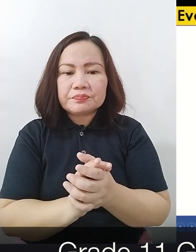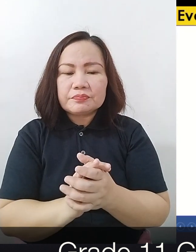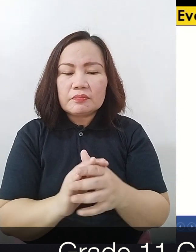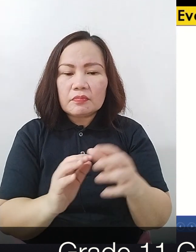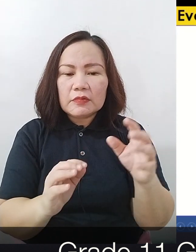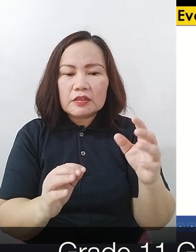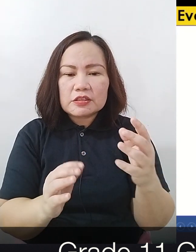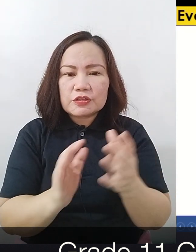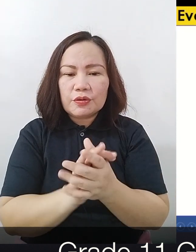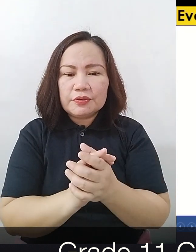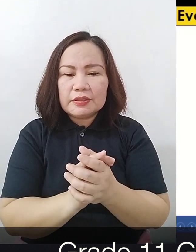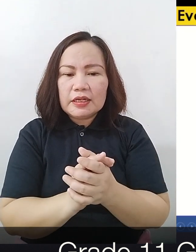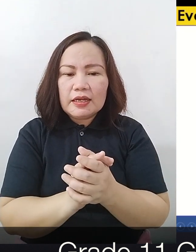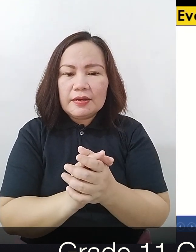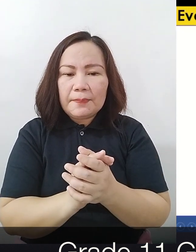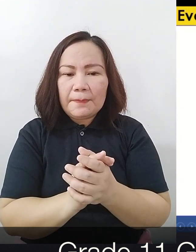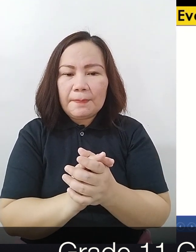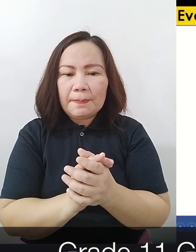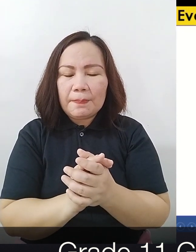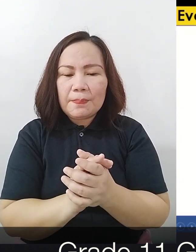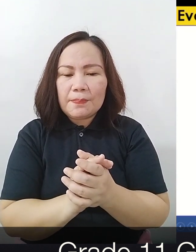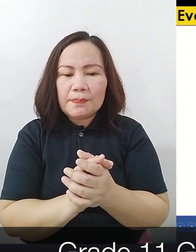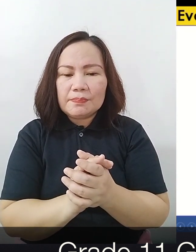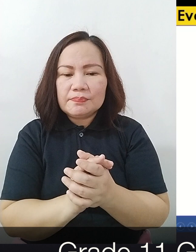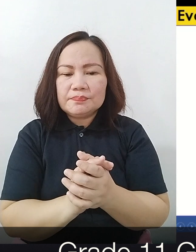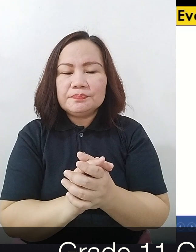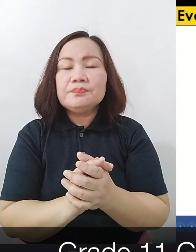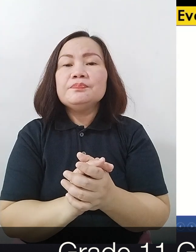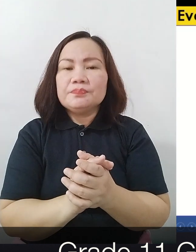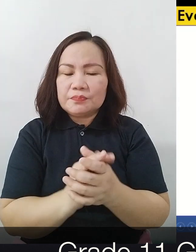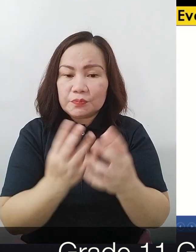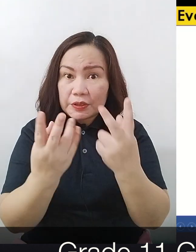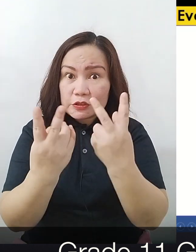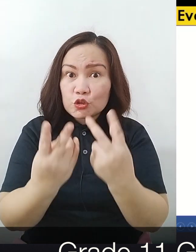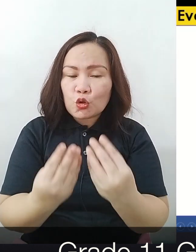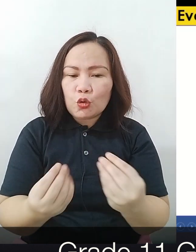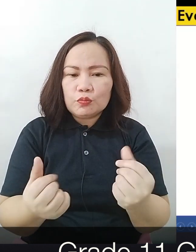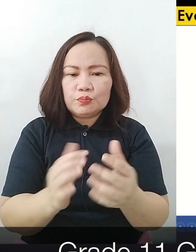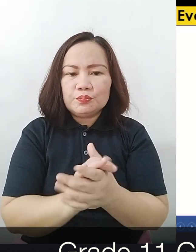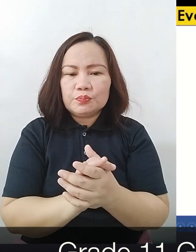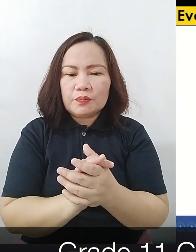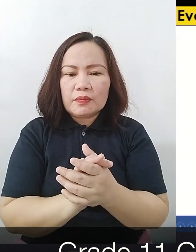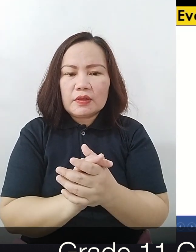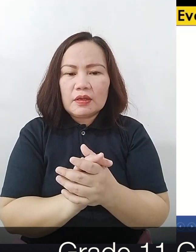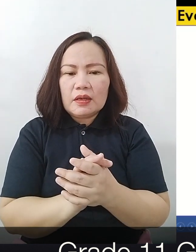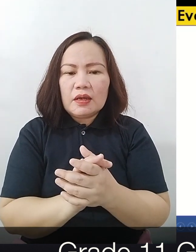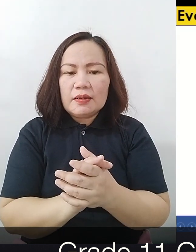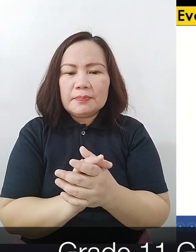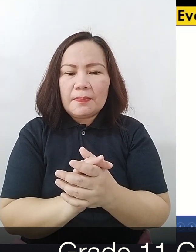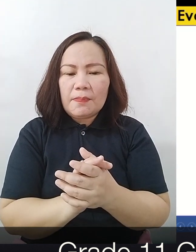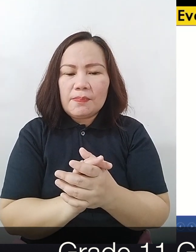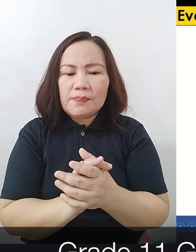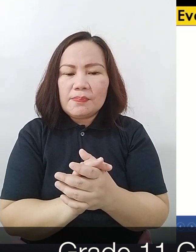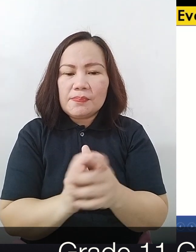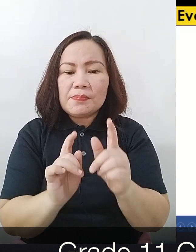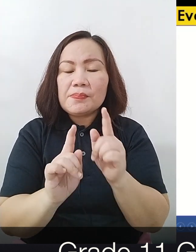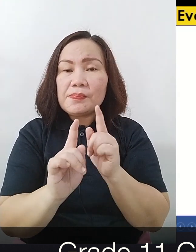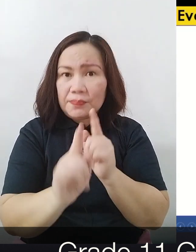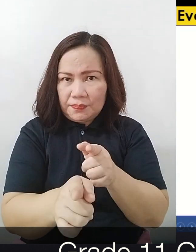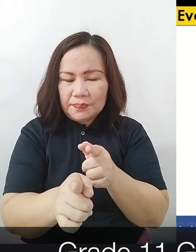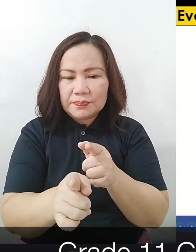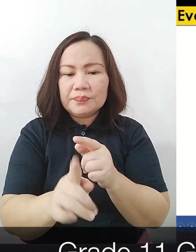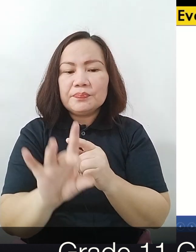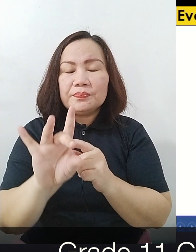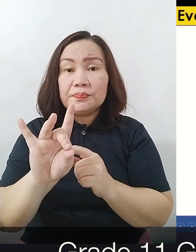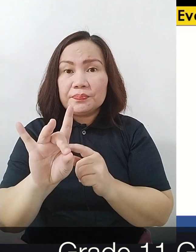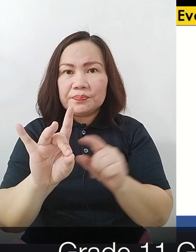1, that is 4. 1.5 minus 1, that is 0.5. And 4 divides 0.5,